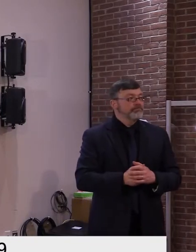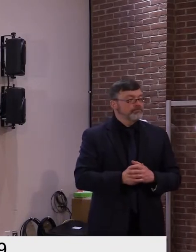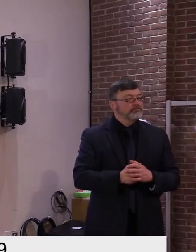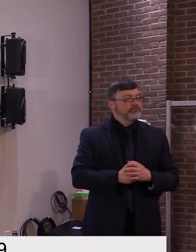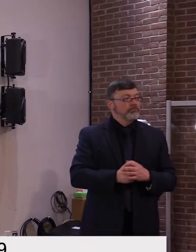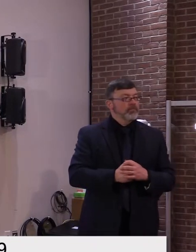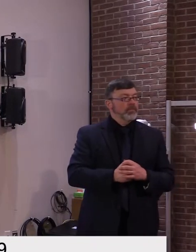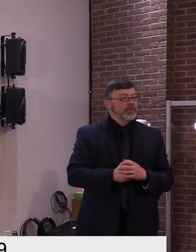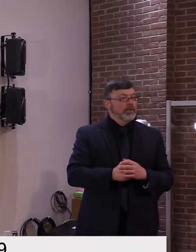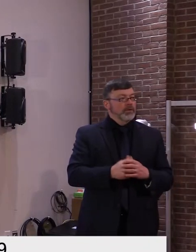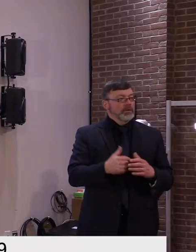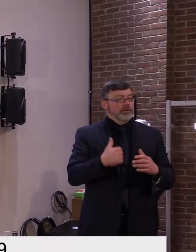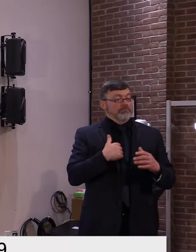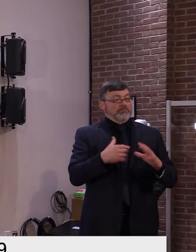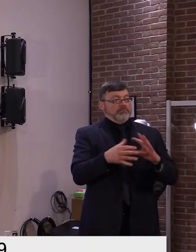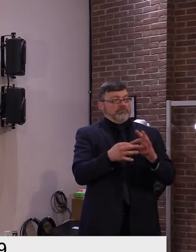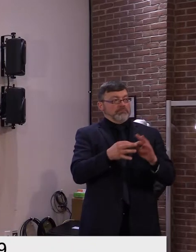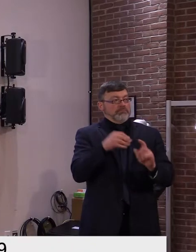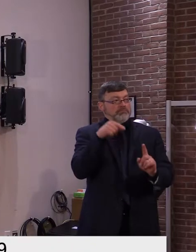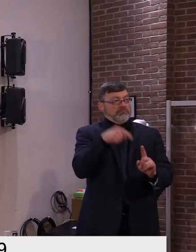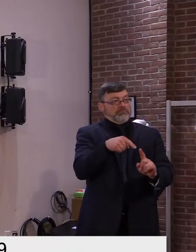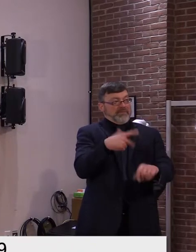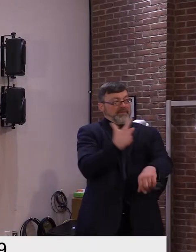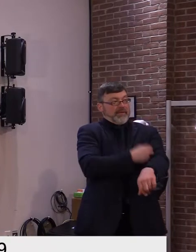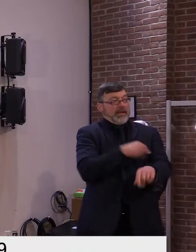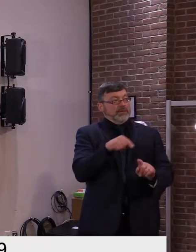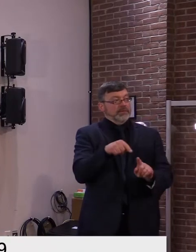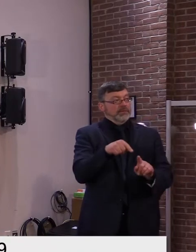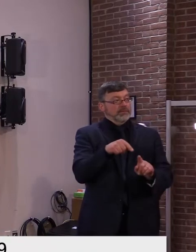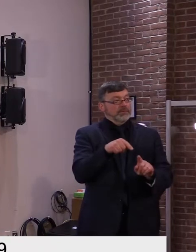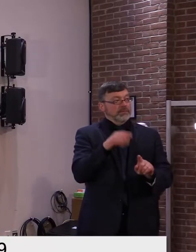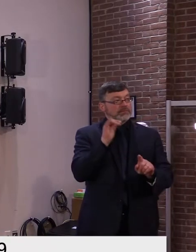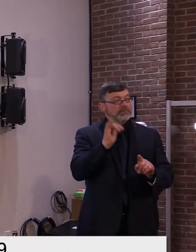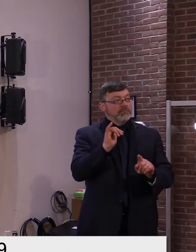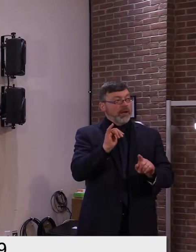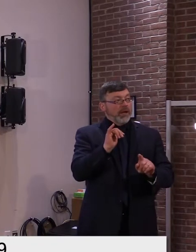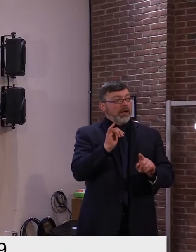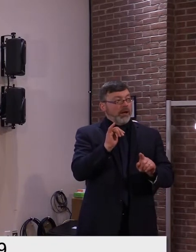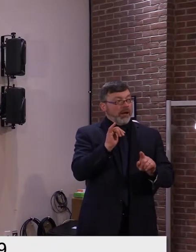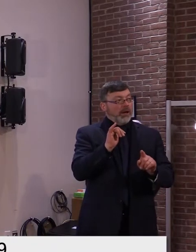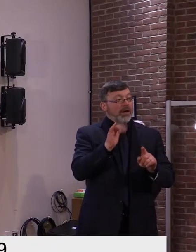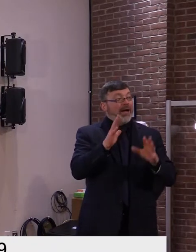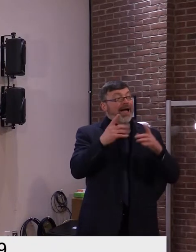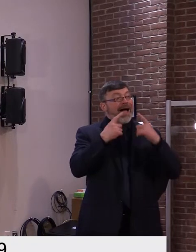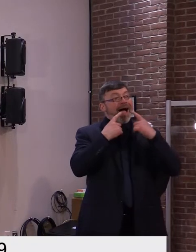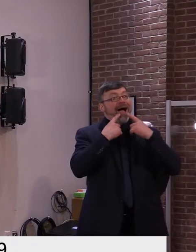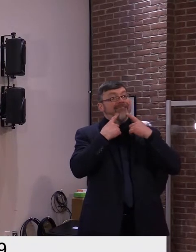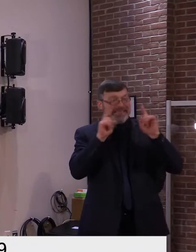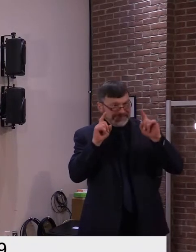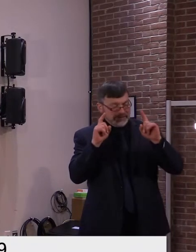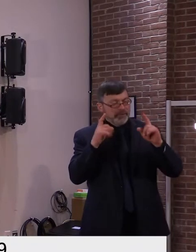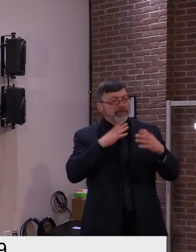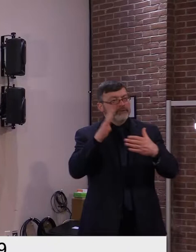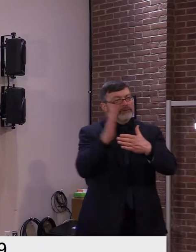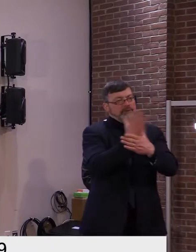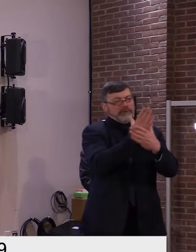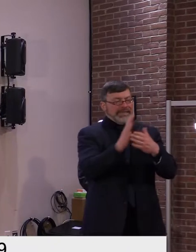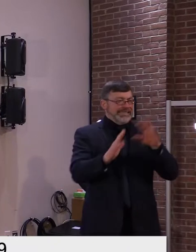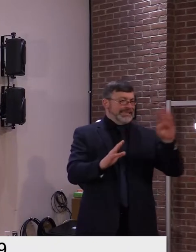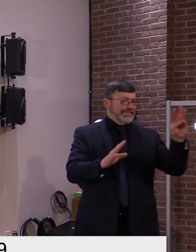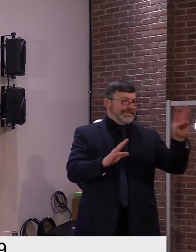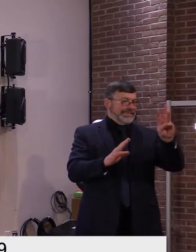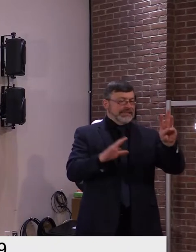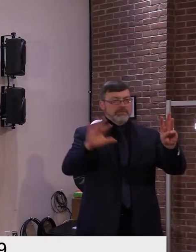at, anywhere from 66 to 95%, the greatest benefit you should be watching